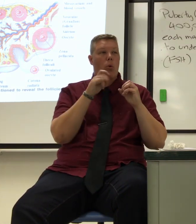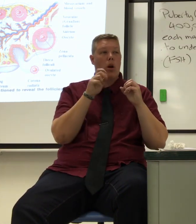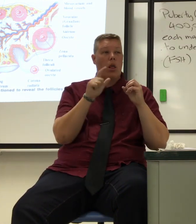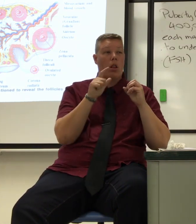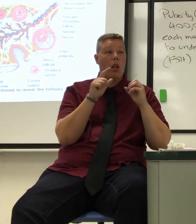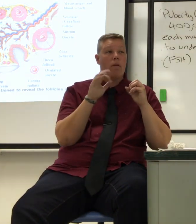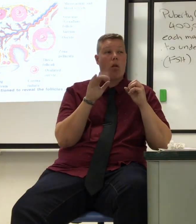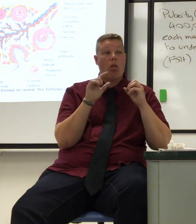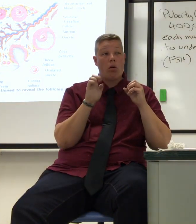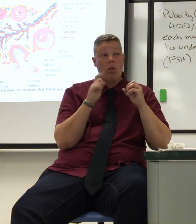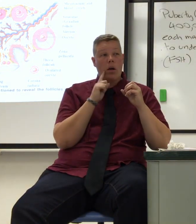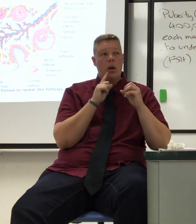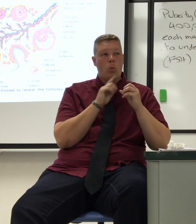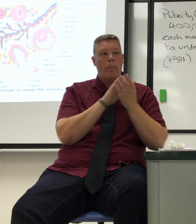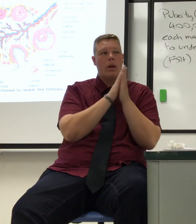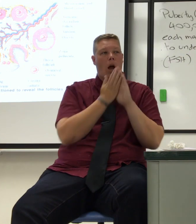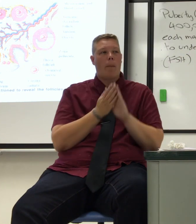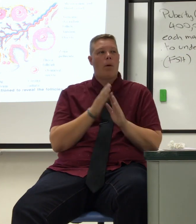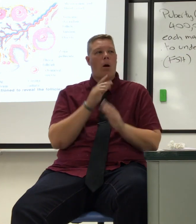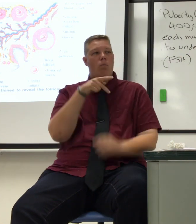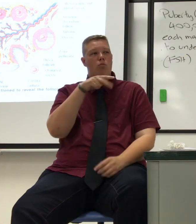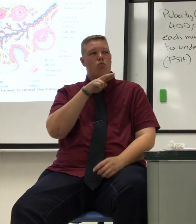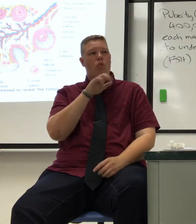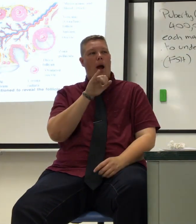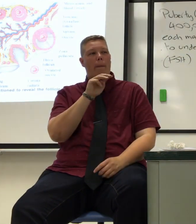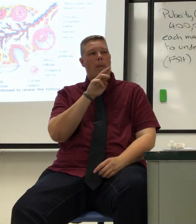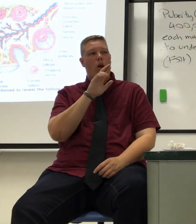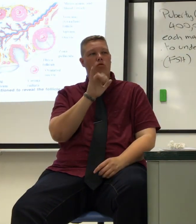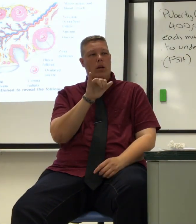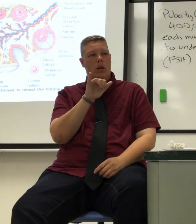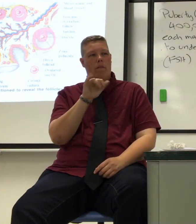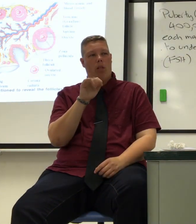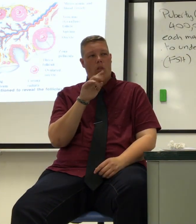which is a single oogonium, or